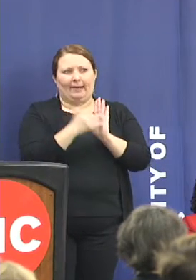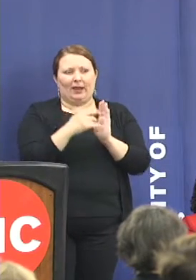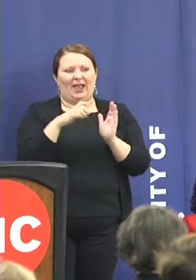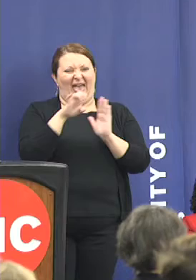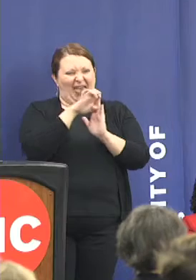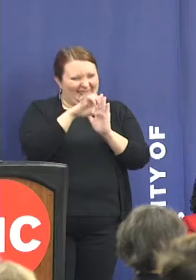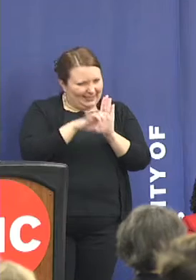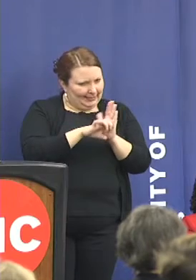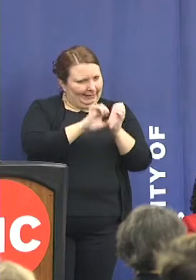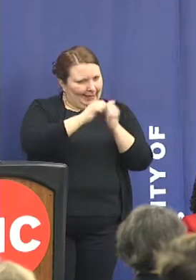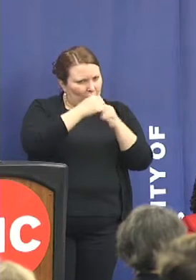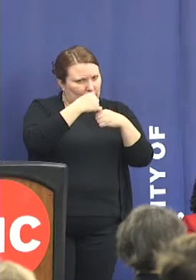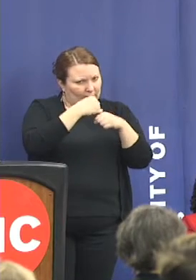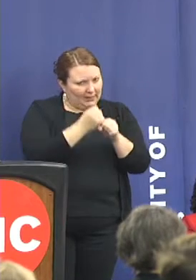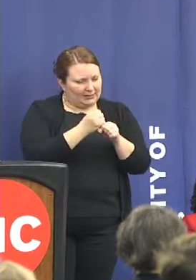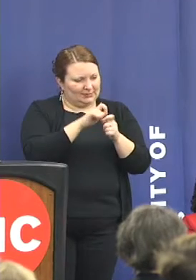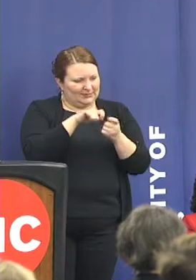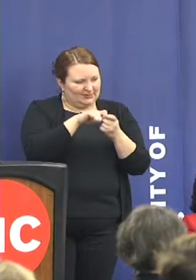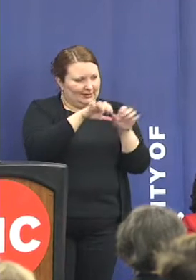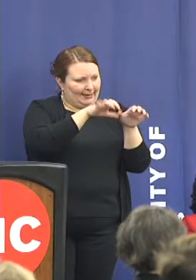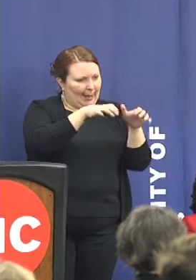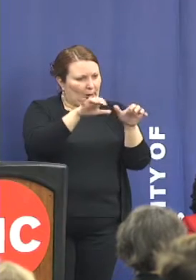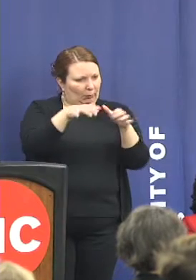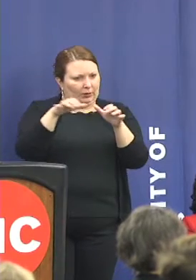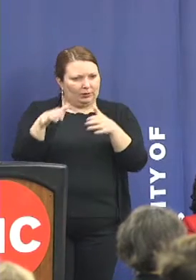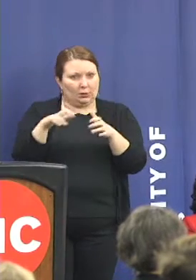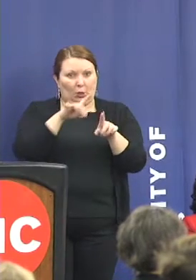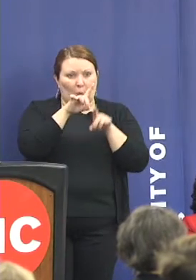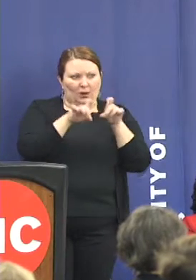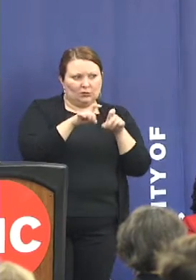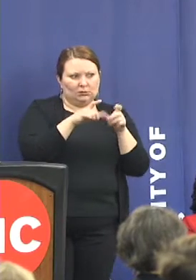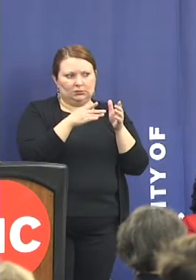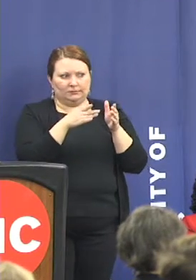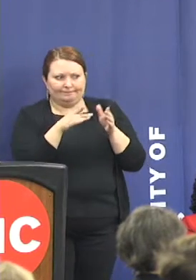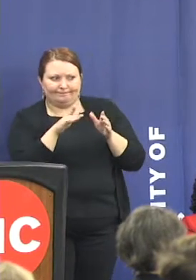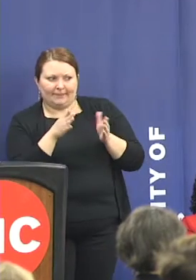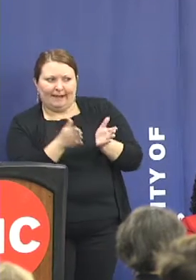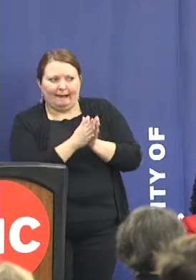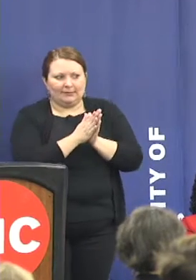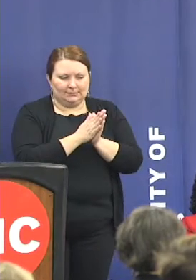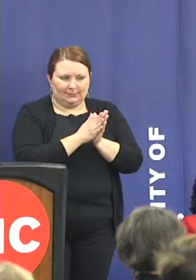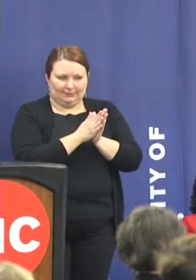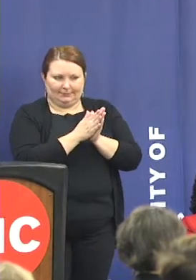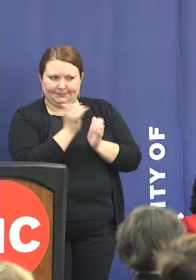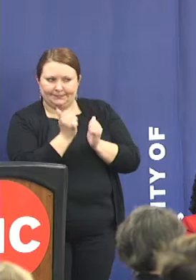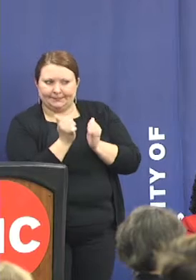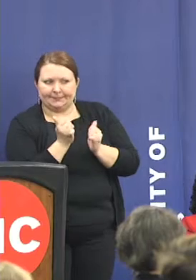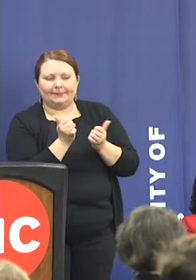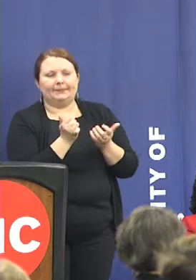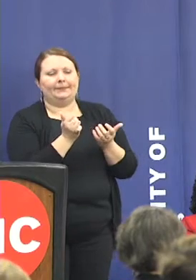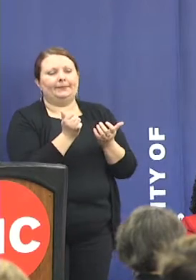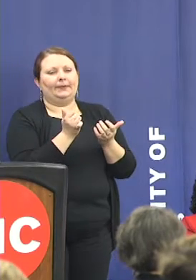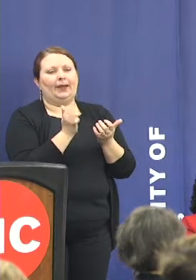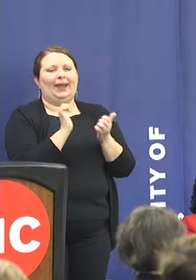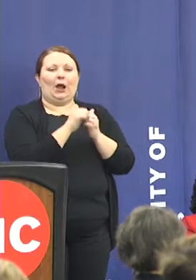ethically how we create particular categories, what questions we're asking, and also how this data reflects